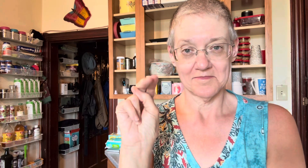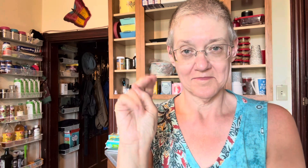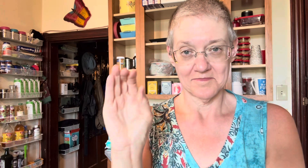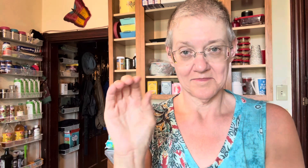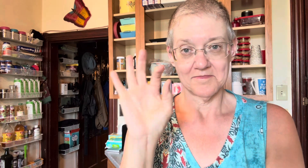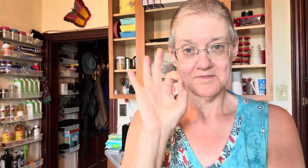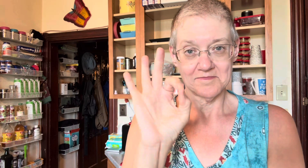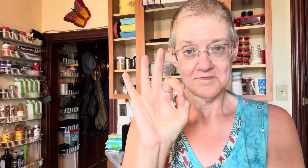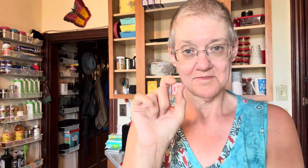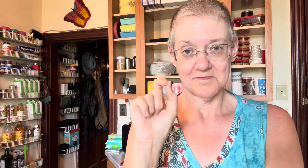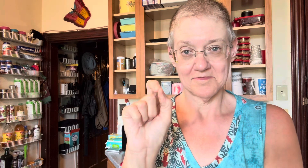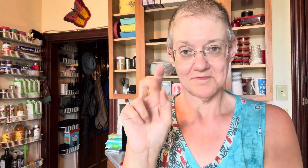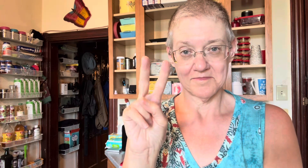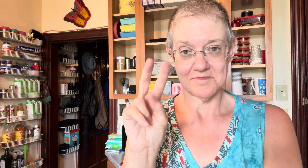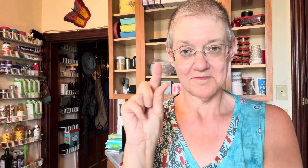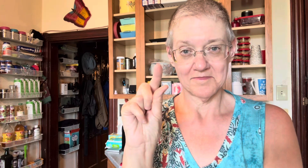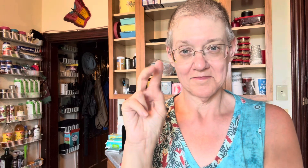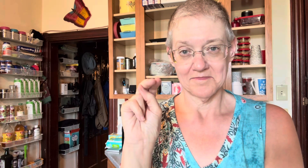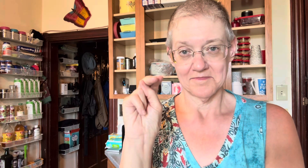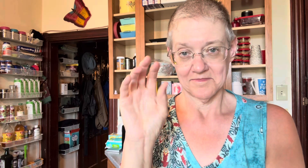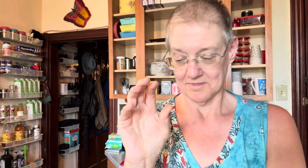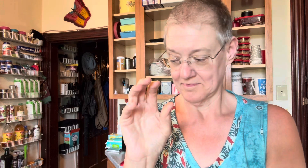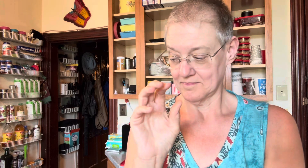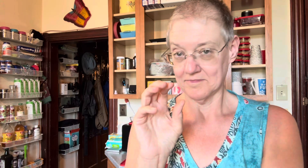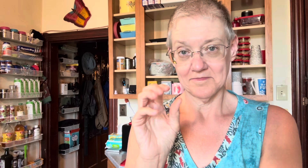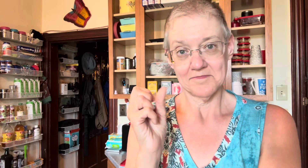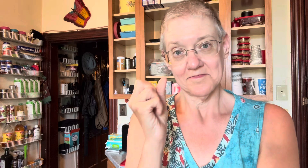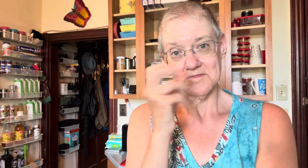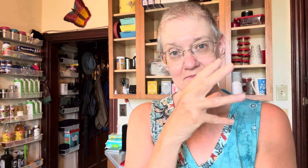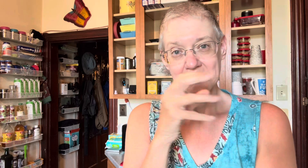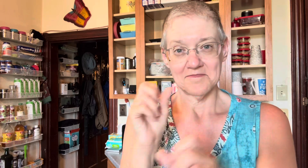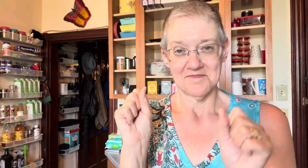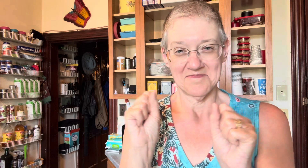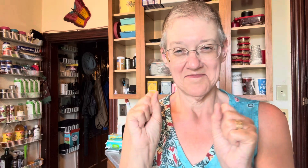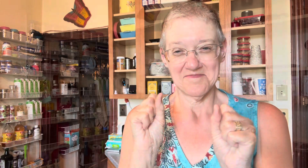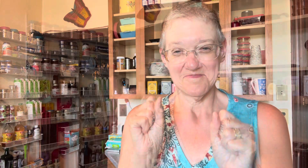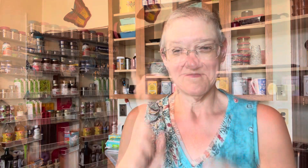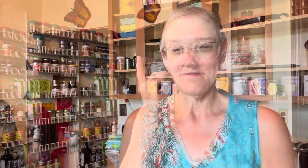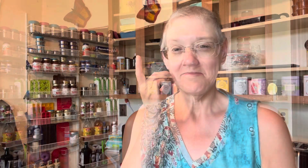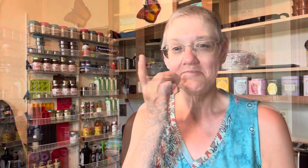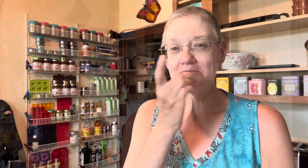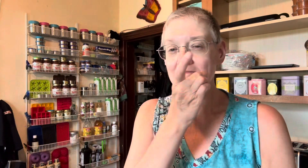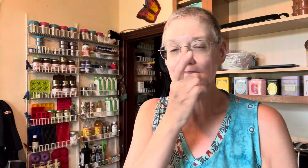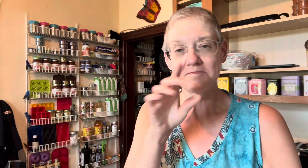of net carbs. 9.2 grams of net carbs. Now let's get this back in the fridge.